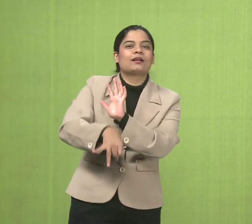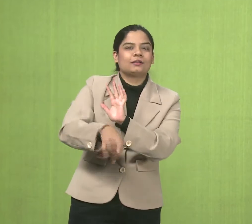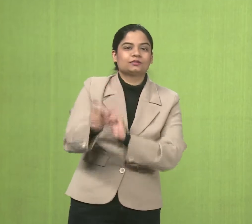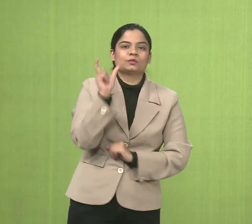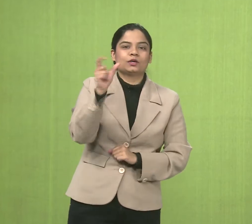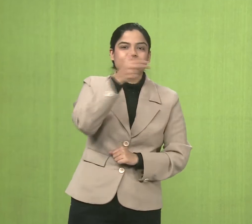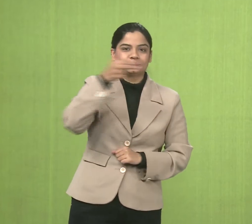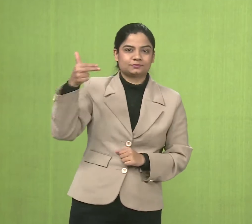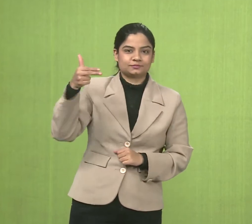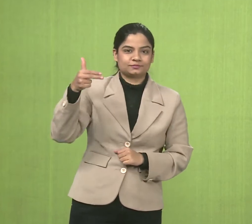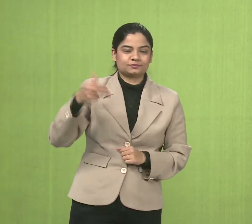childhood.